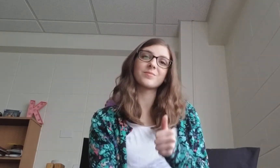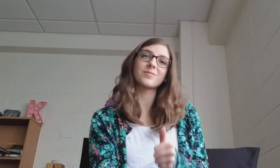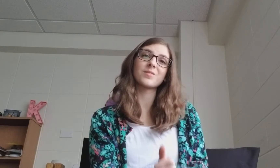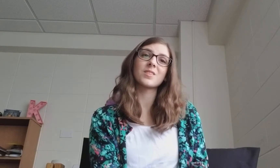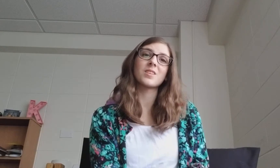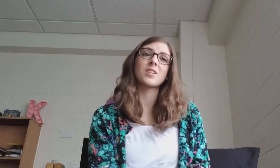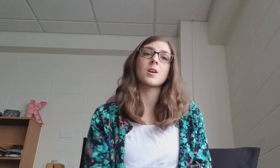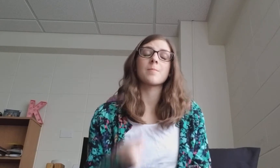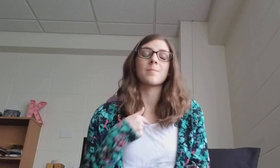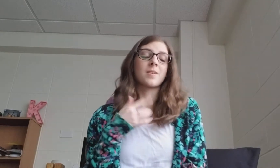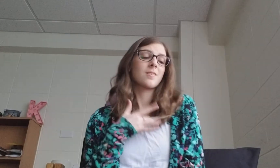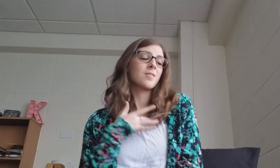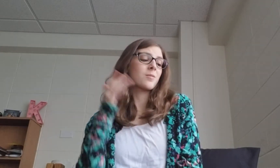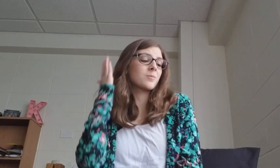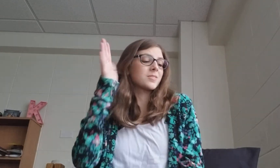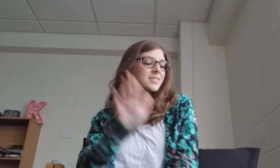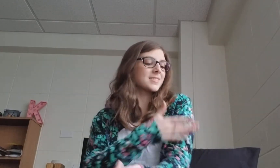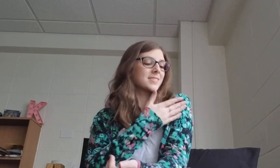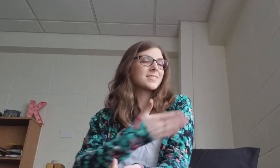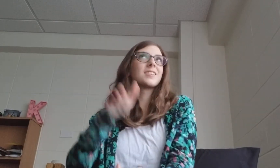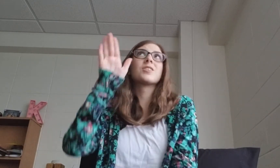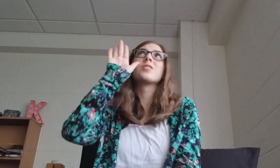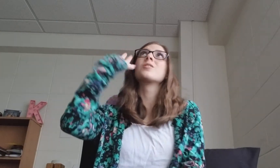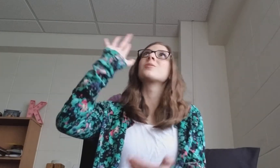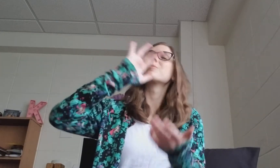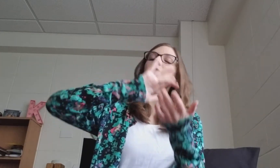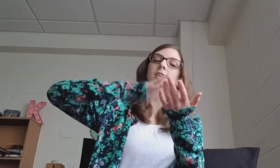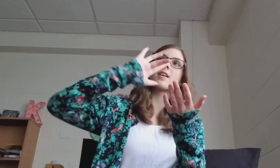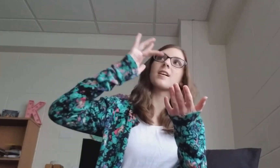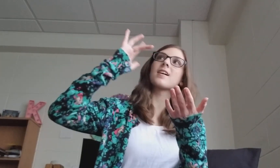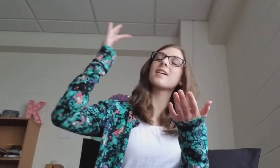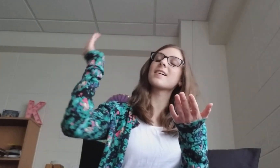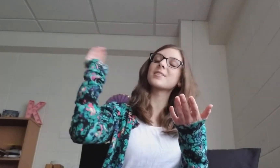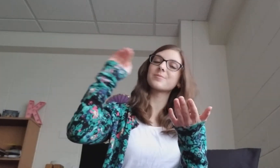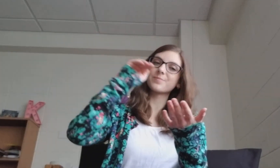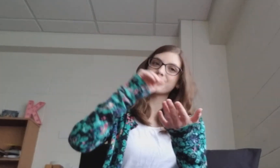My heart will sing your praise again